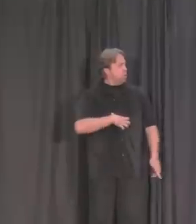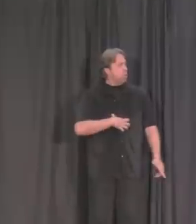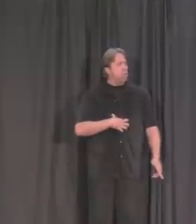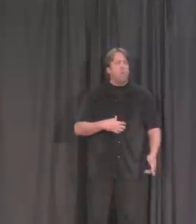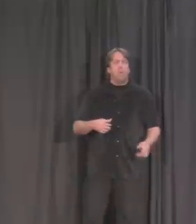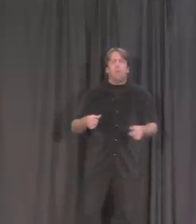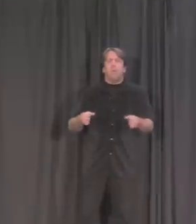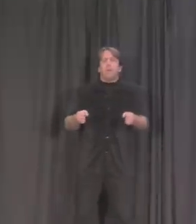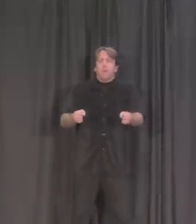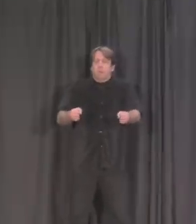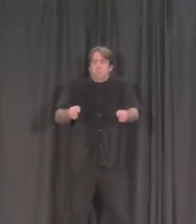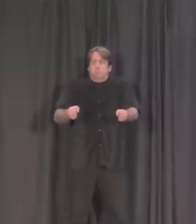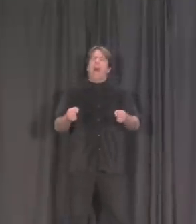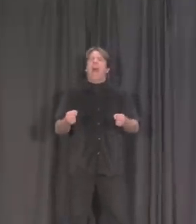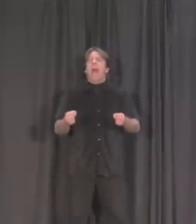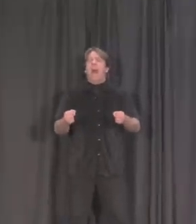And I got hungry.